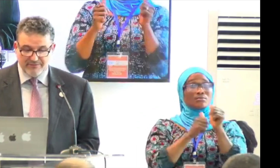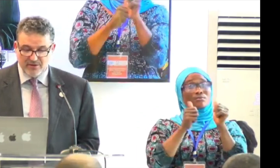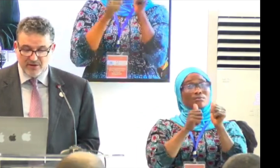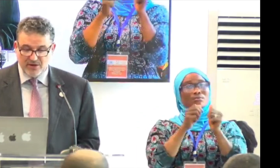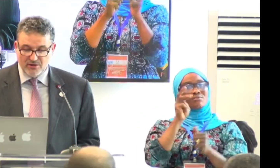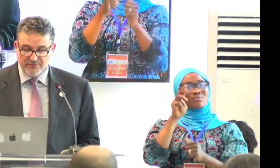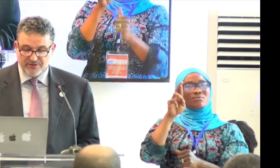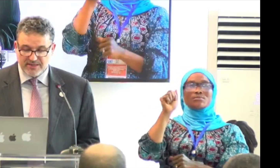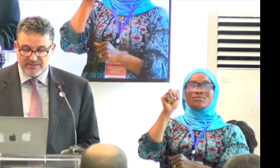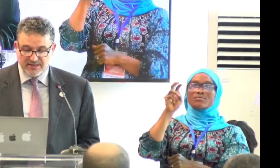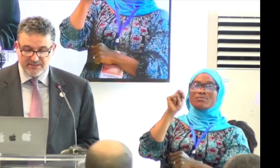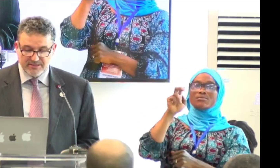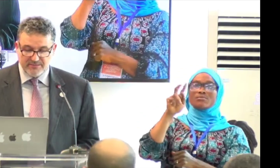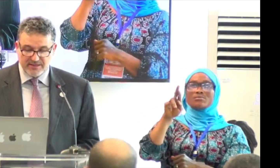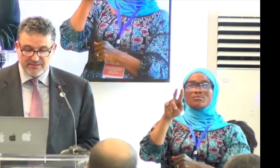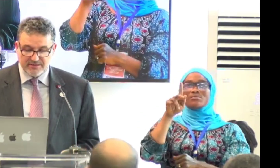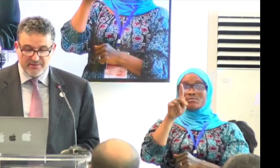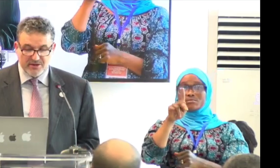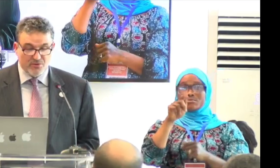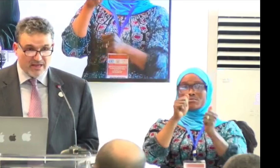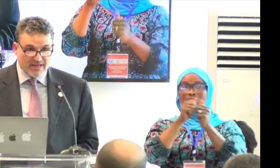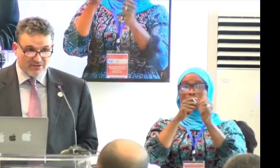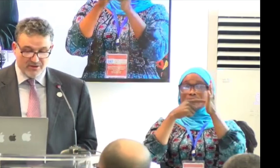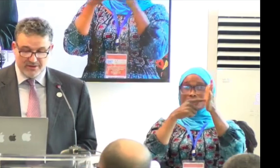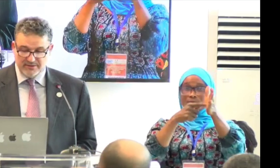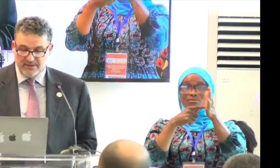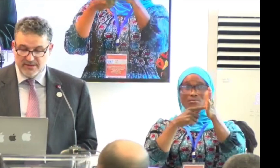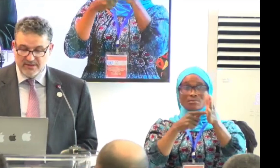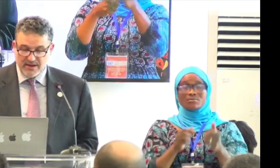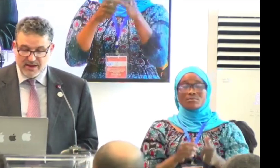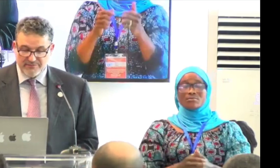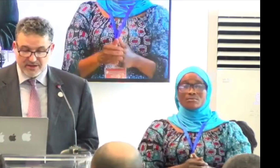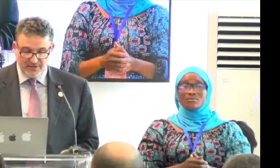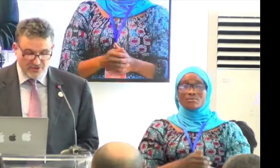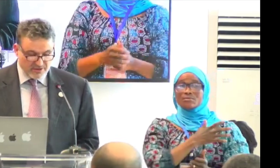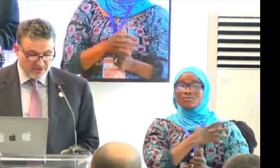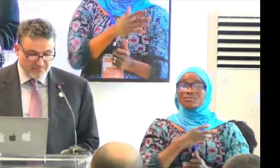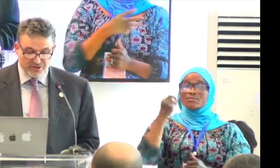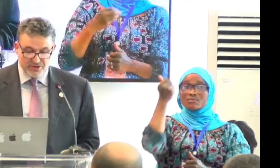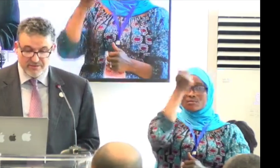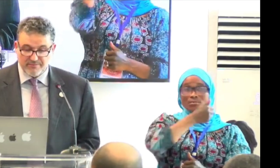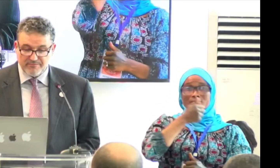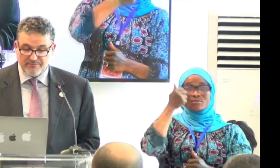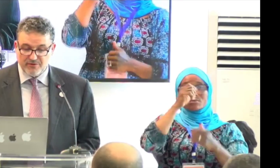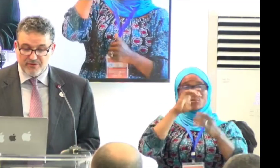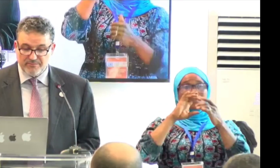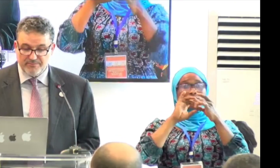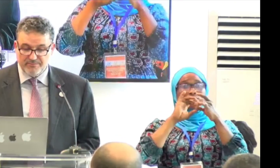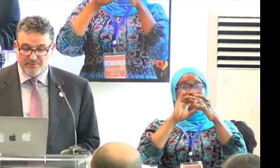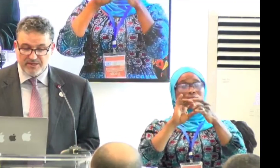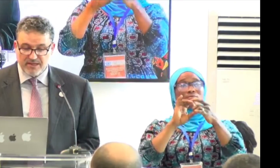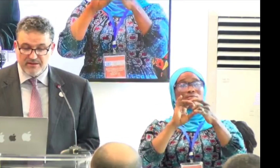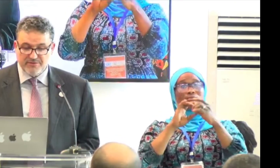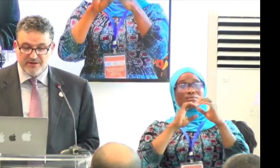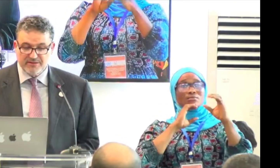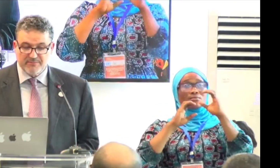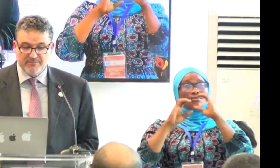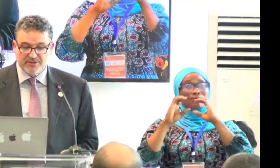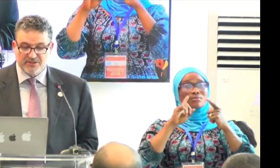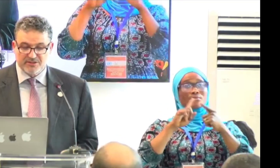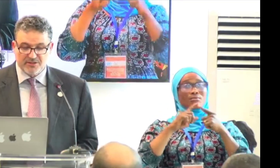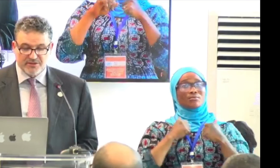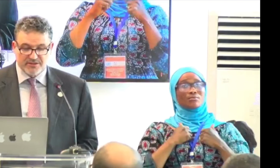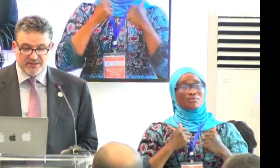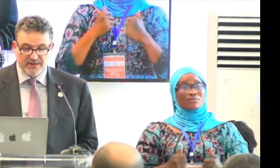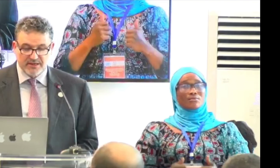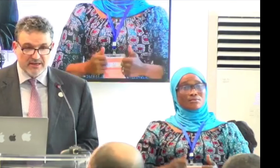behalf of His Excellency Ambassador Bankula Adoy, African Union Commissioner for Political Affairs and Peace